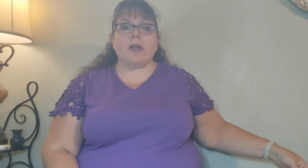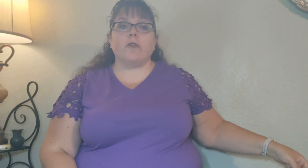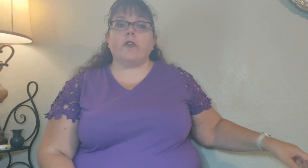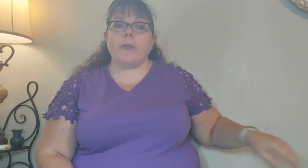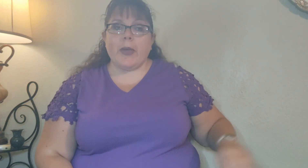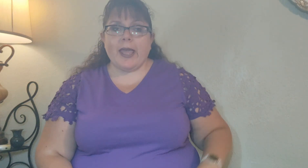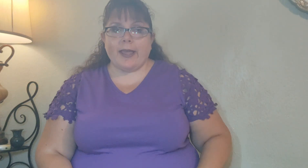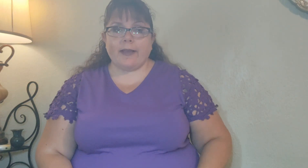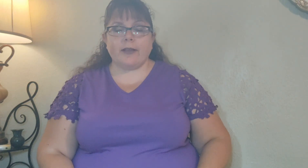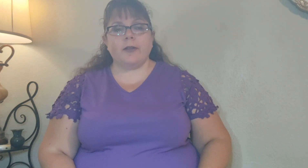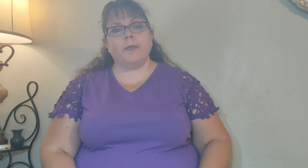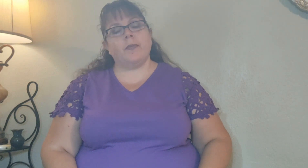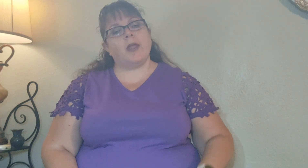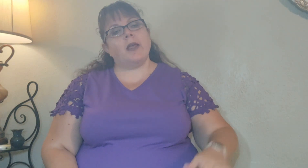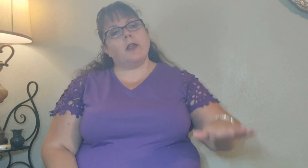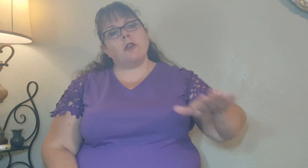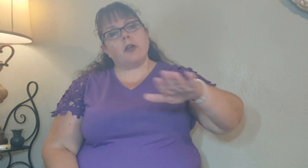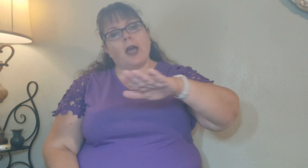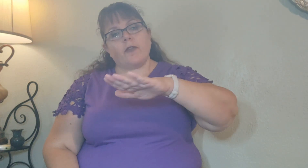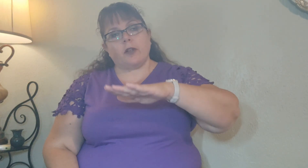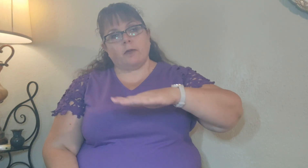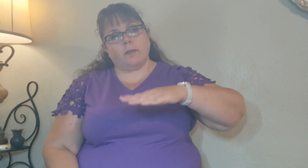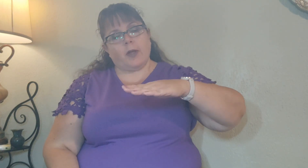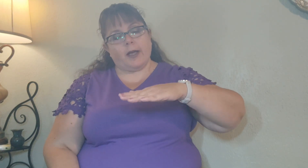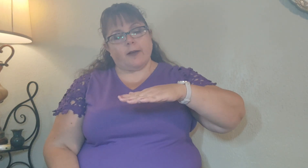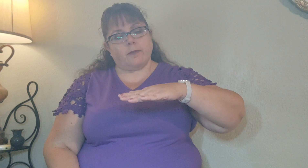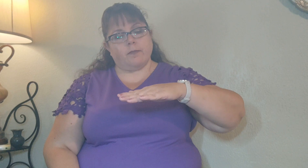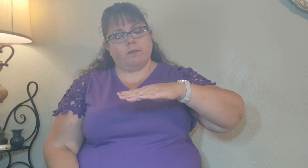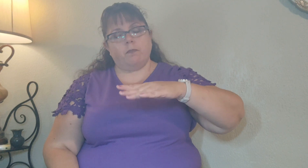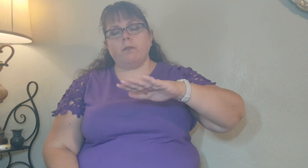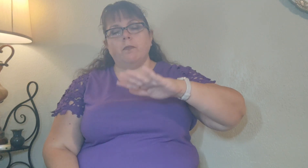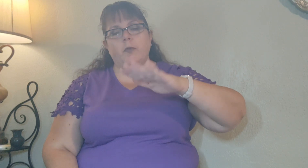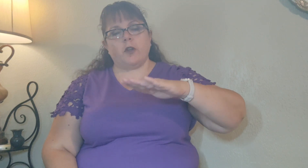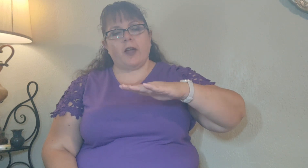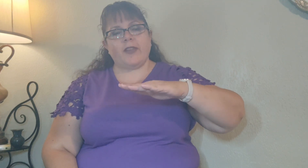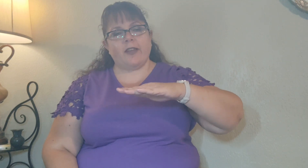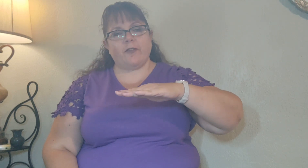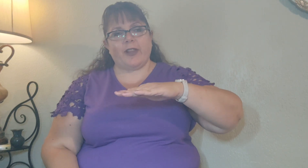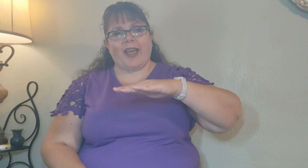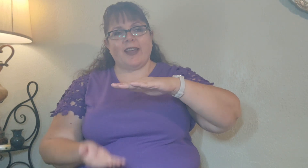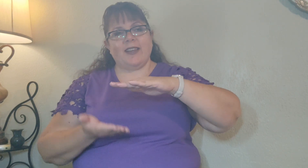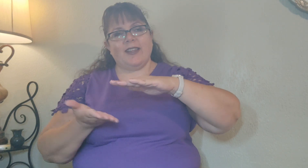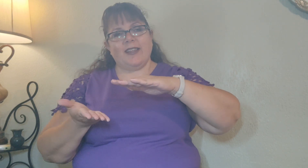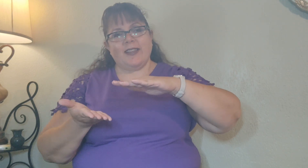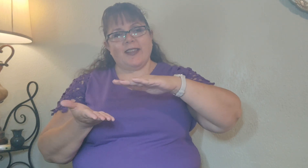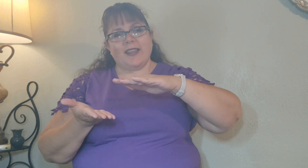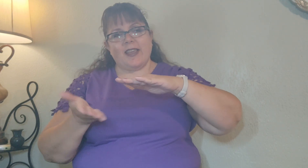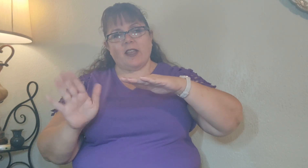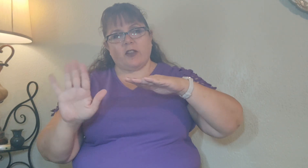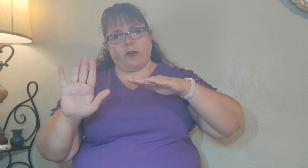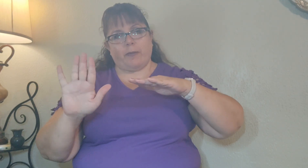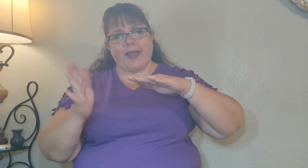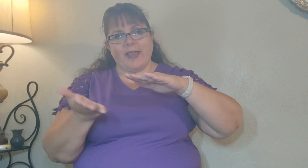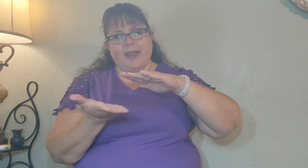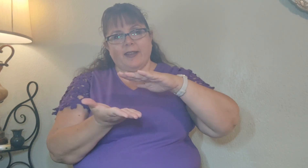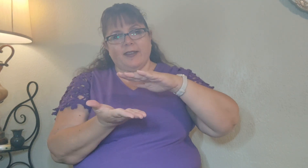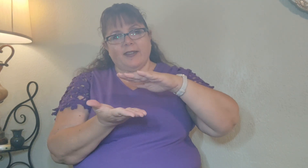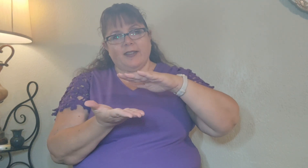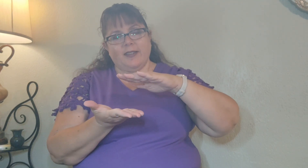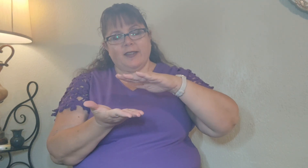And for bake, you have your your left hand flat and your right hand